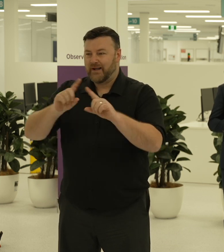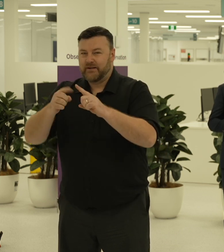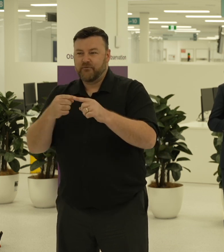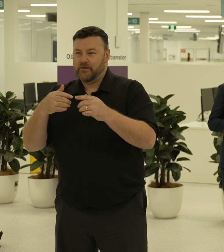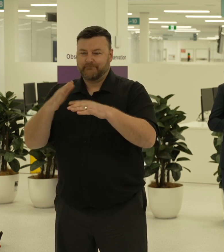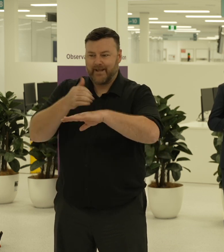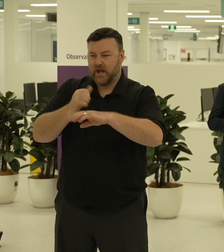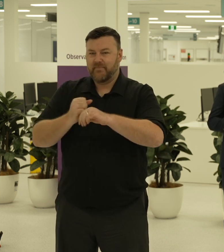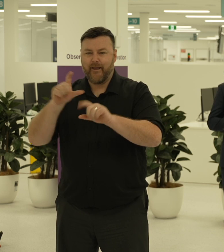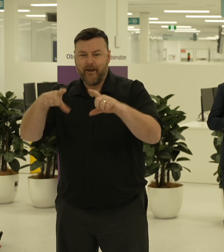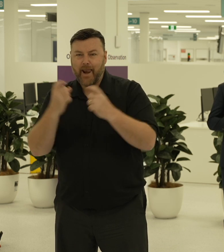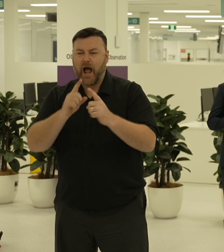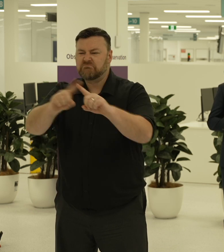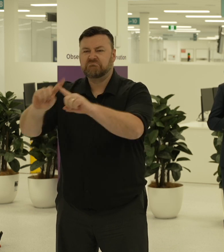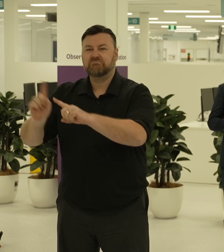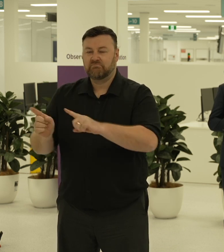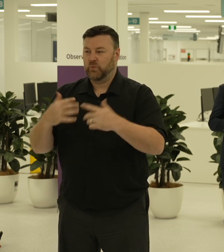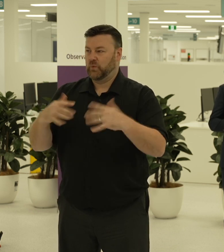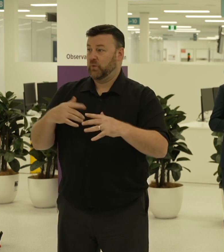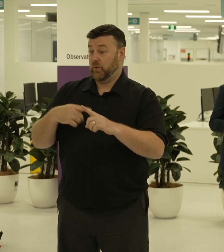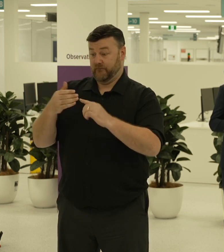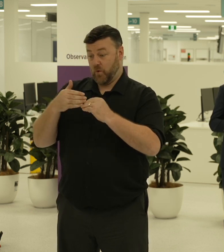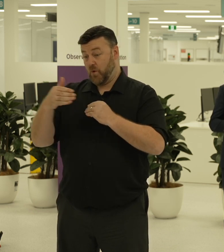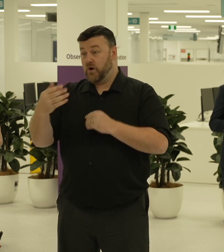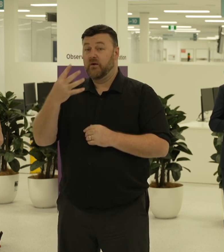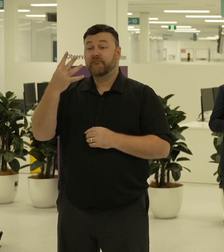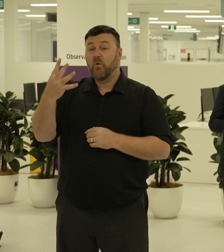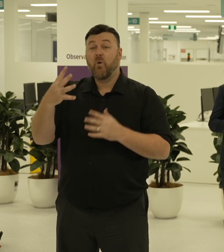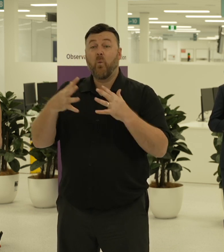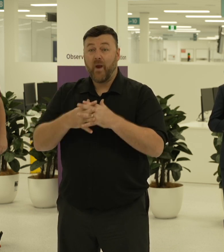over the course of this first 4 weeks will continue to